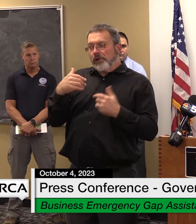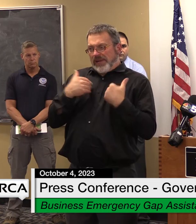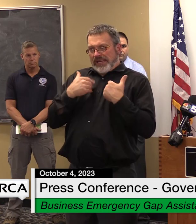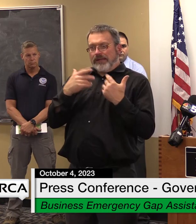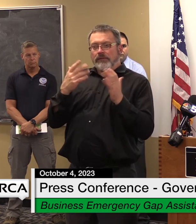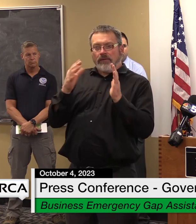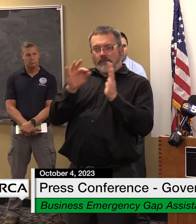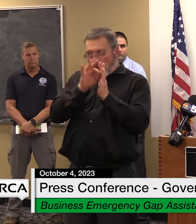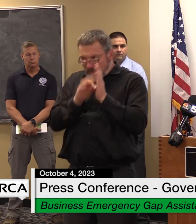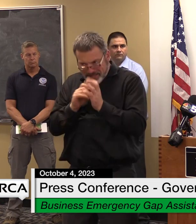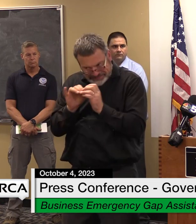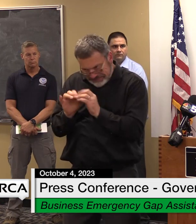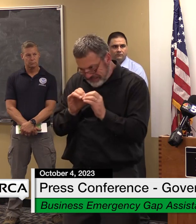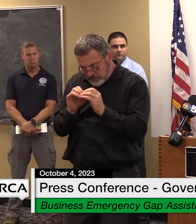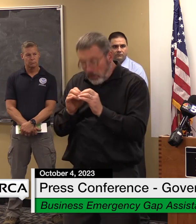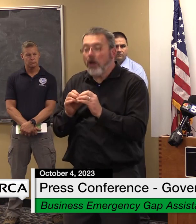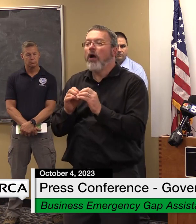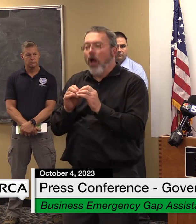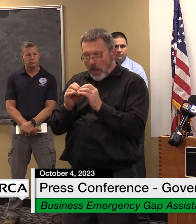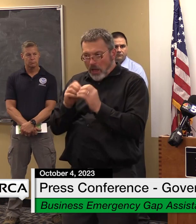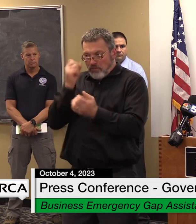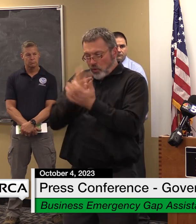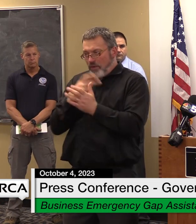sending supplemental checks next week.